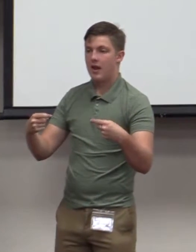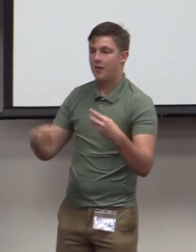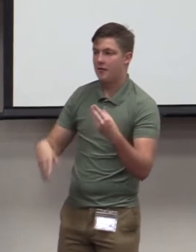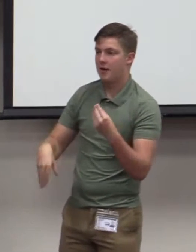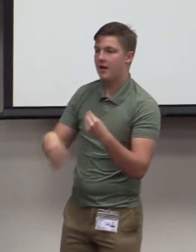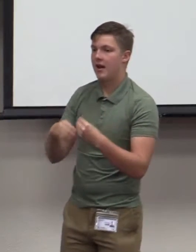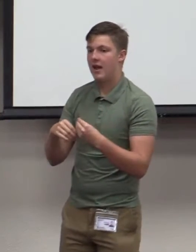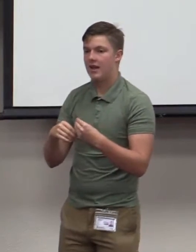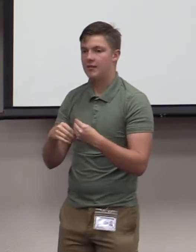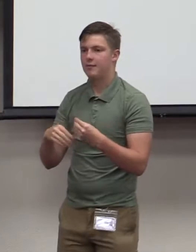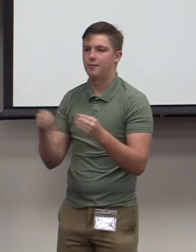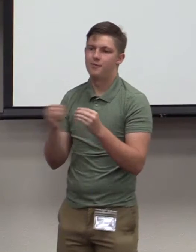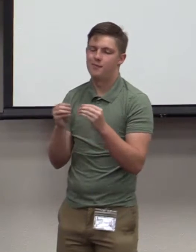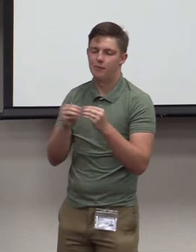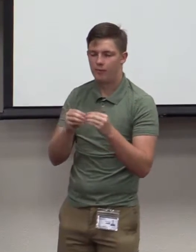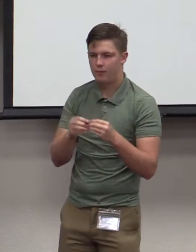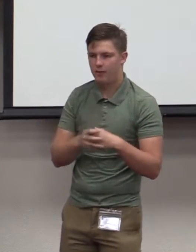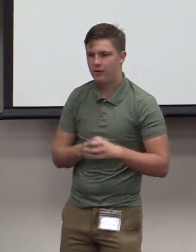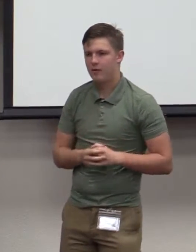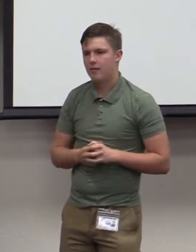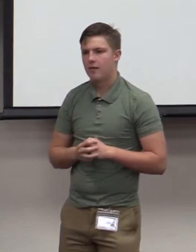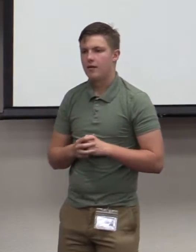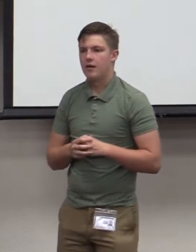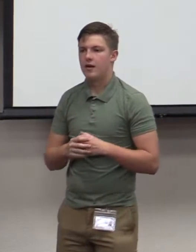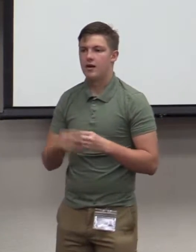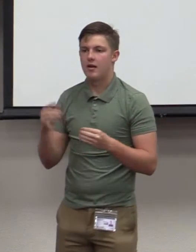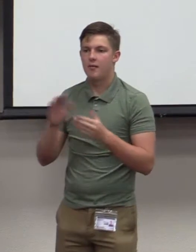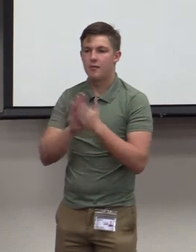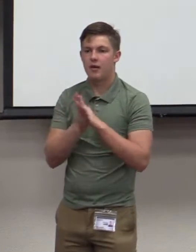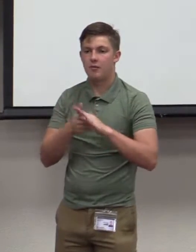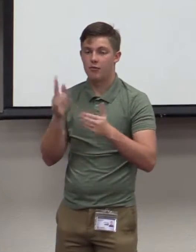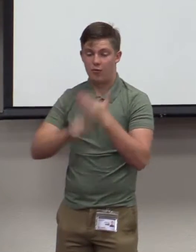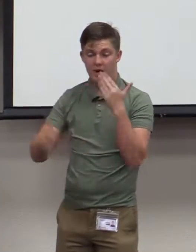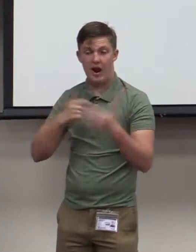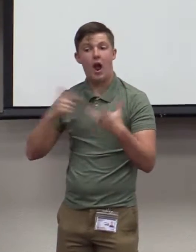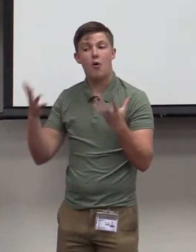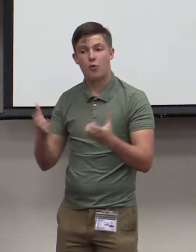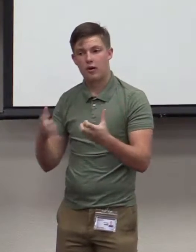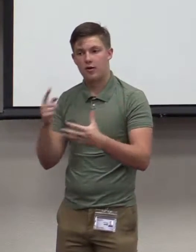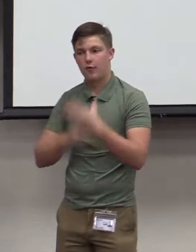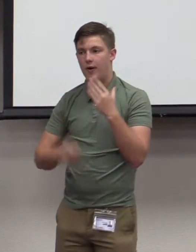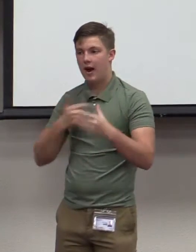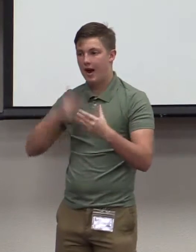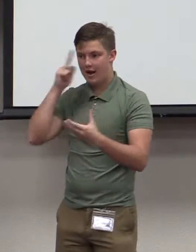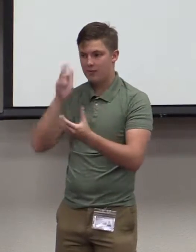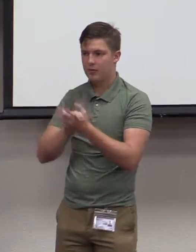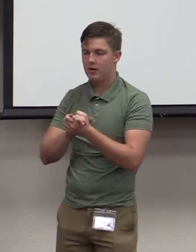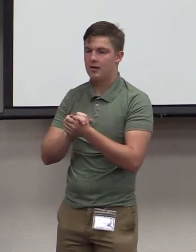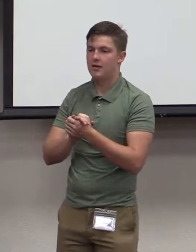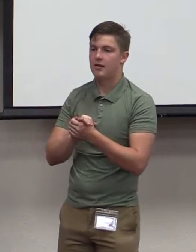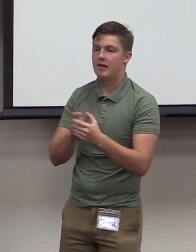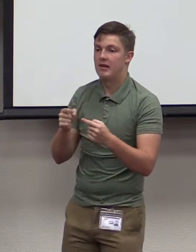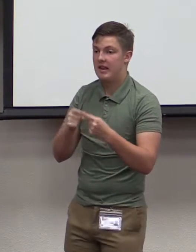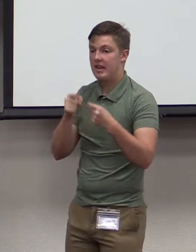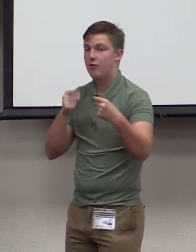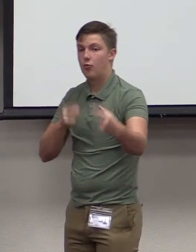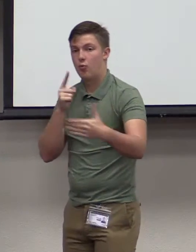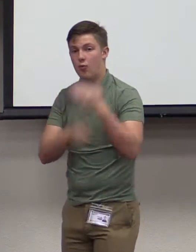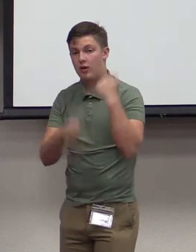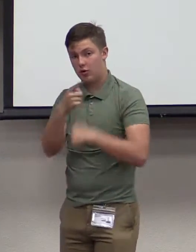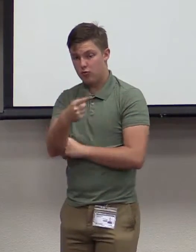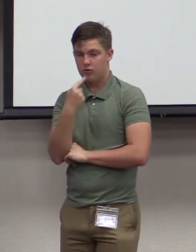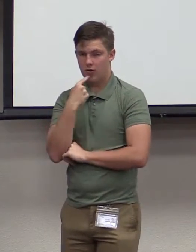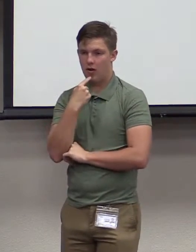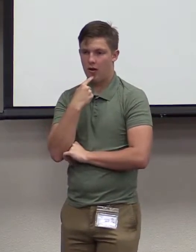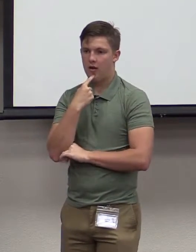bit more seasoning. And it becomes about what I want or what I believe versus what you have to say.